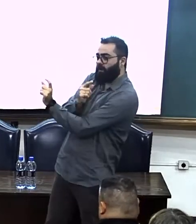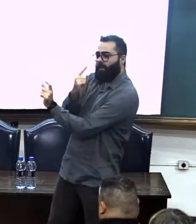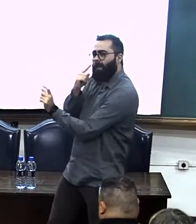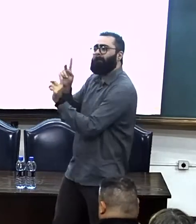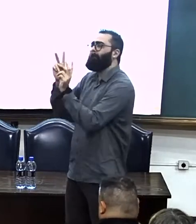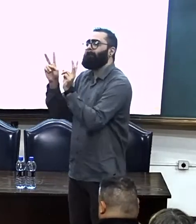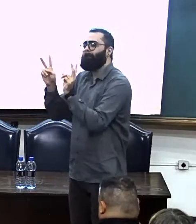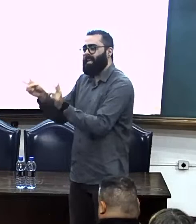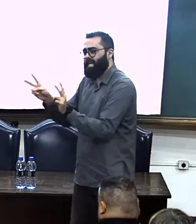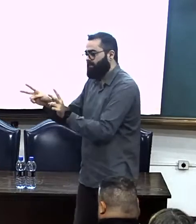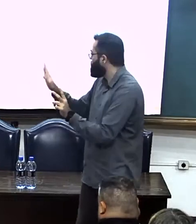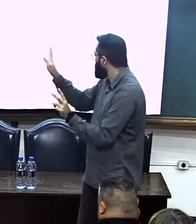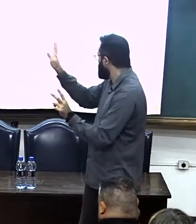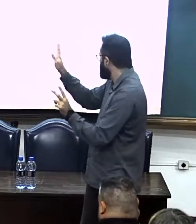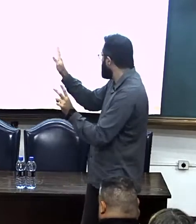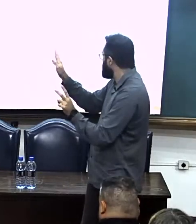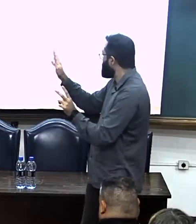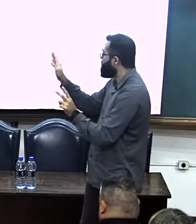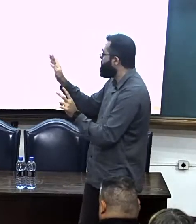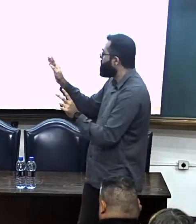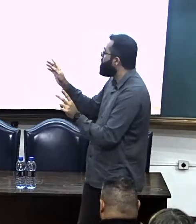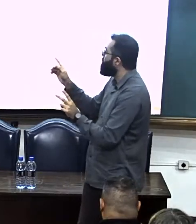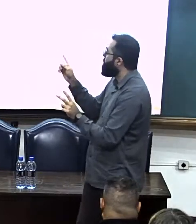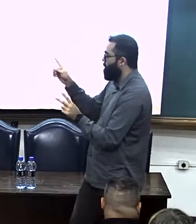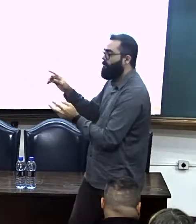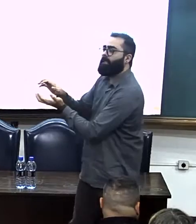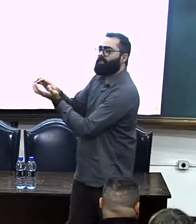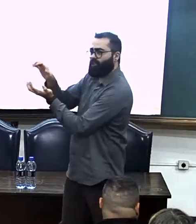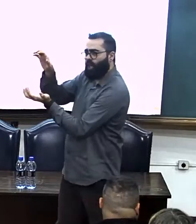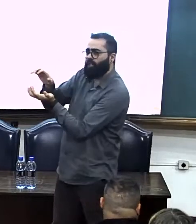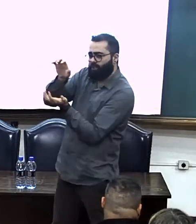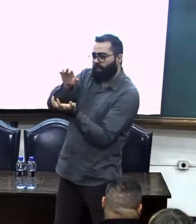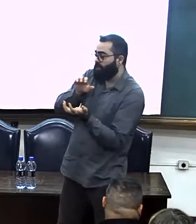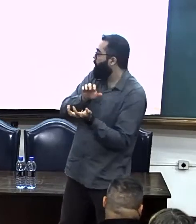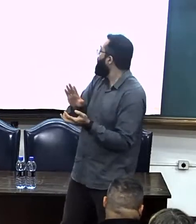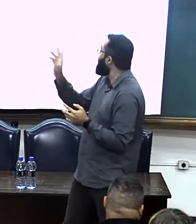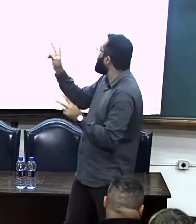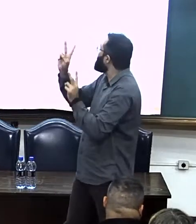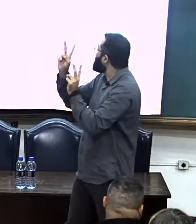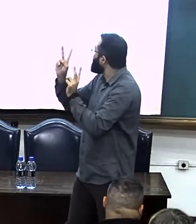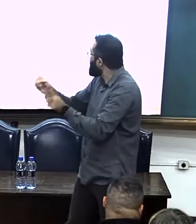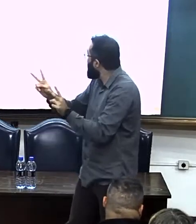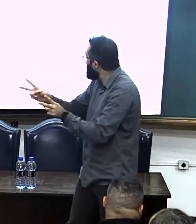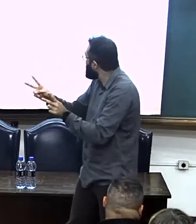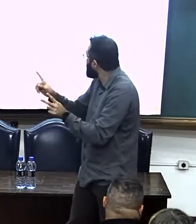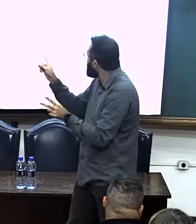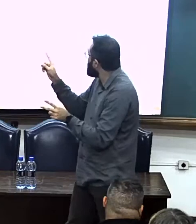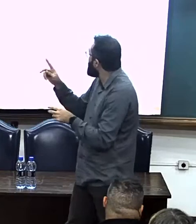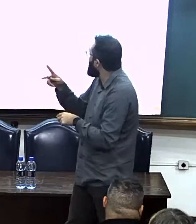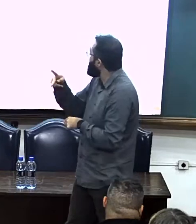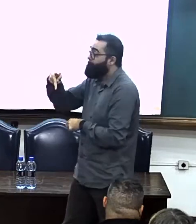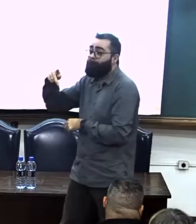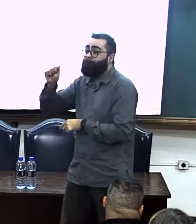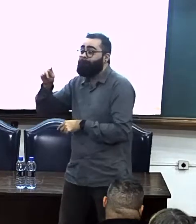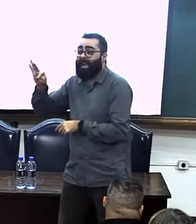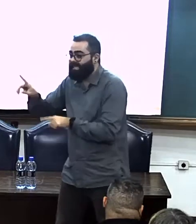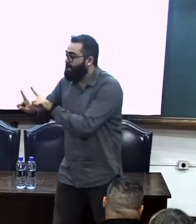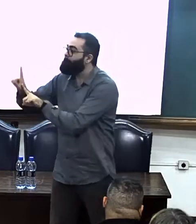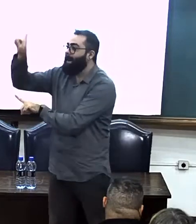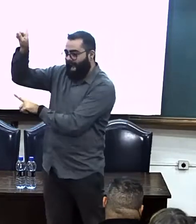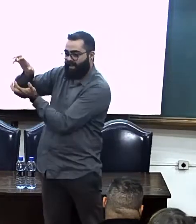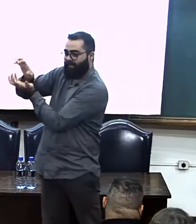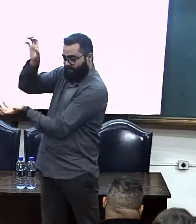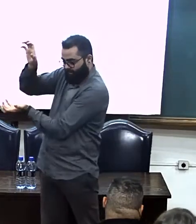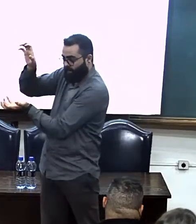structure, but Kip has less jaw opening than Pat. Then, when we did the vowel neutralization on the